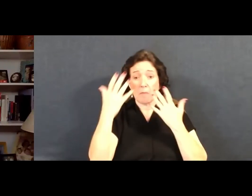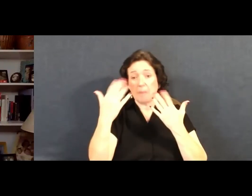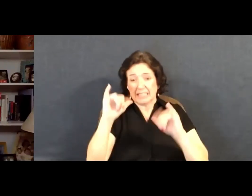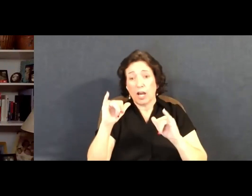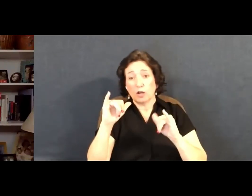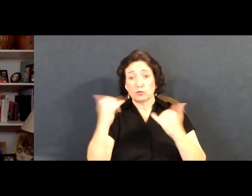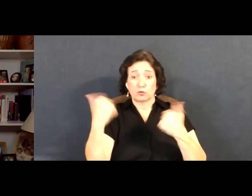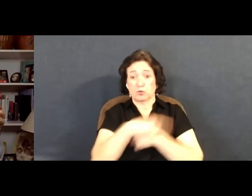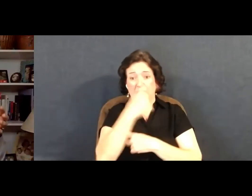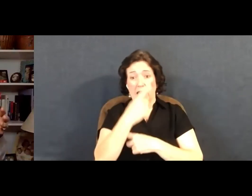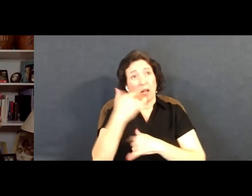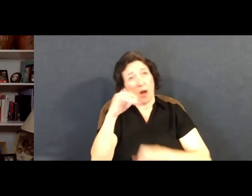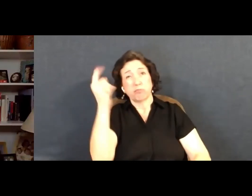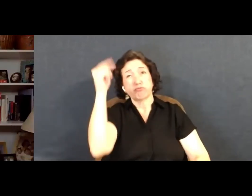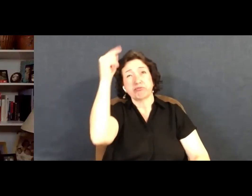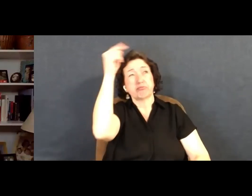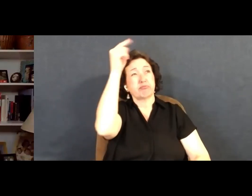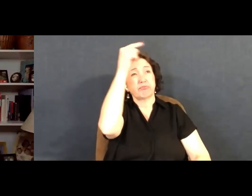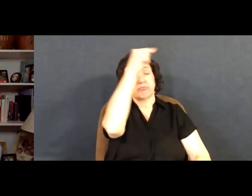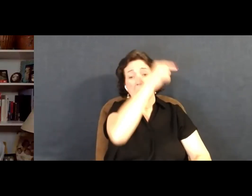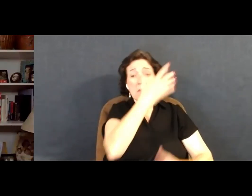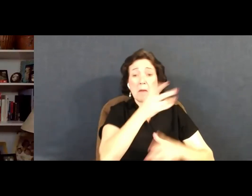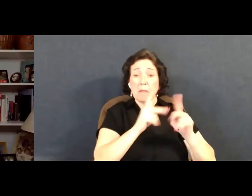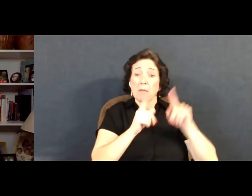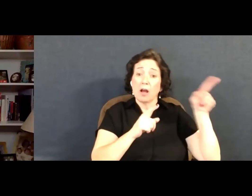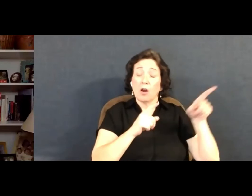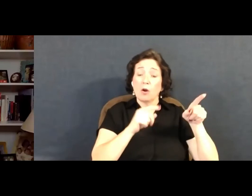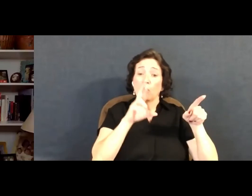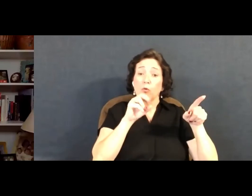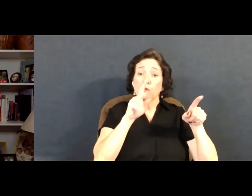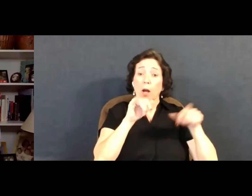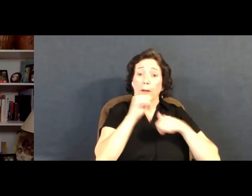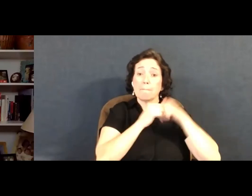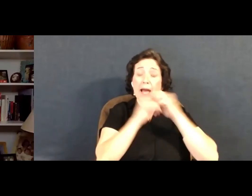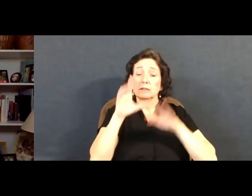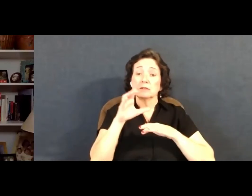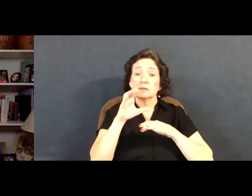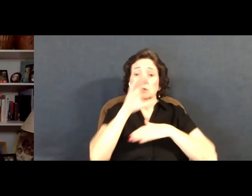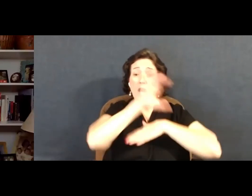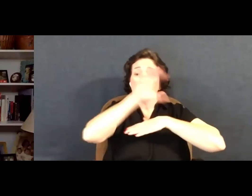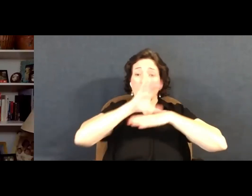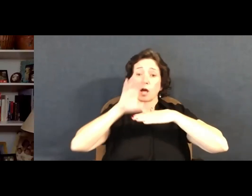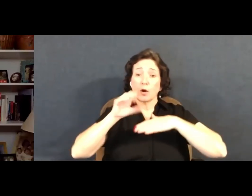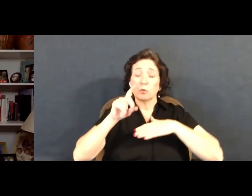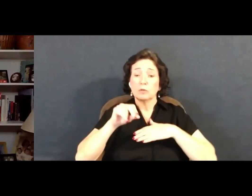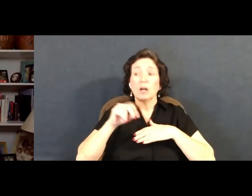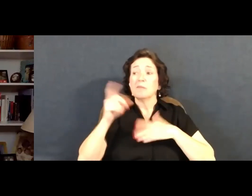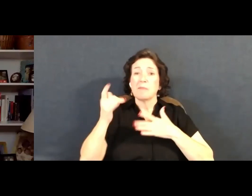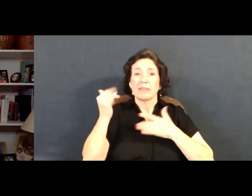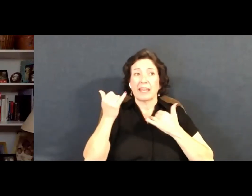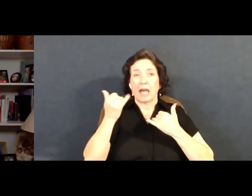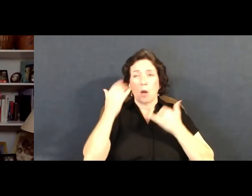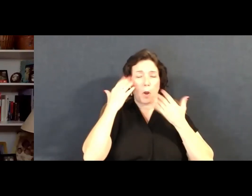today. And we're pretty sure there are people down out there in the Rocky Mountains in Colorado out there watching it as it goes now. And we're not